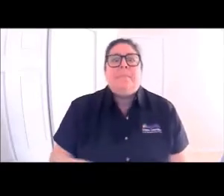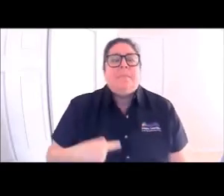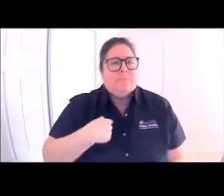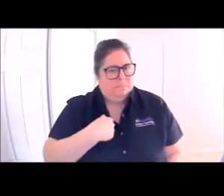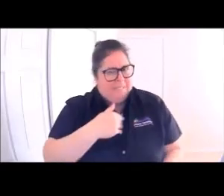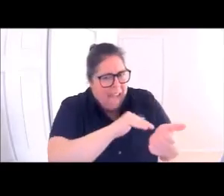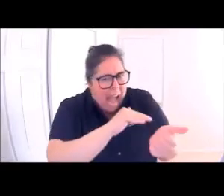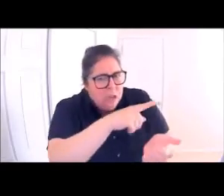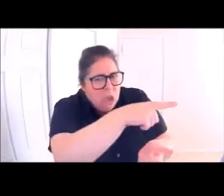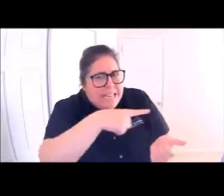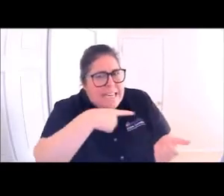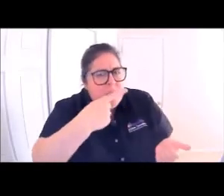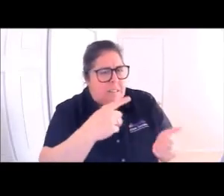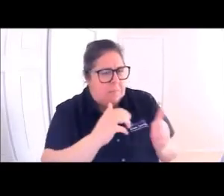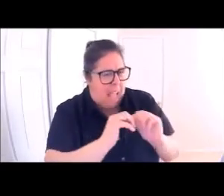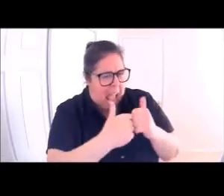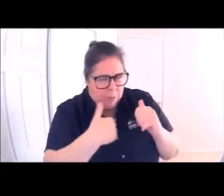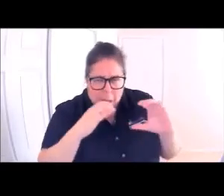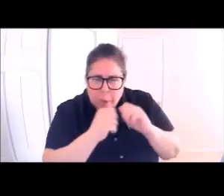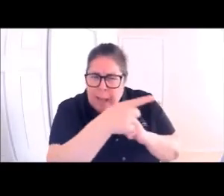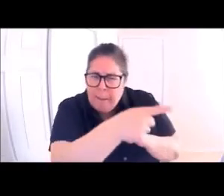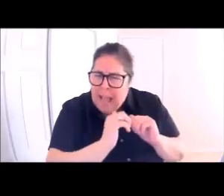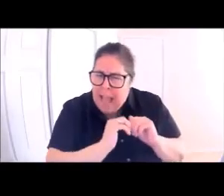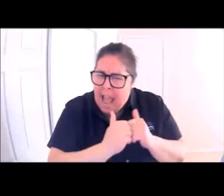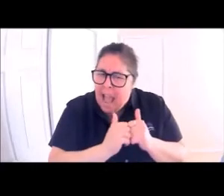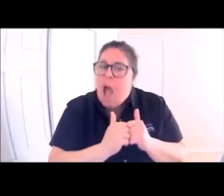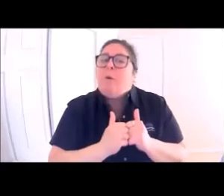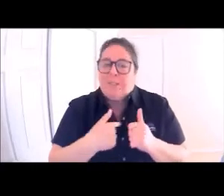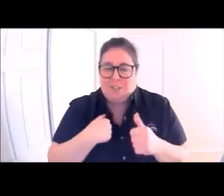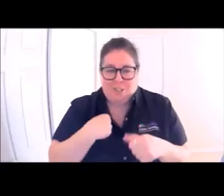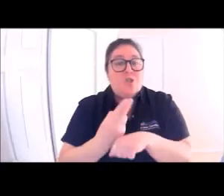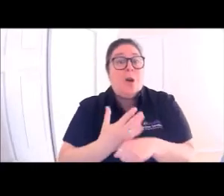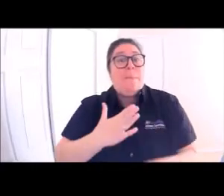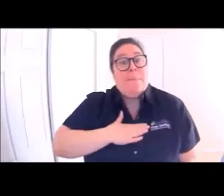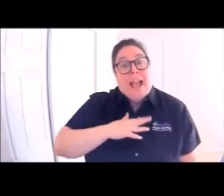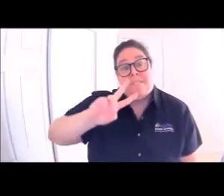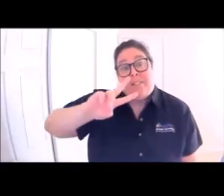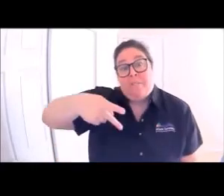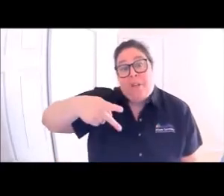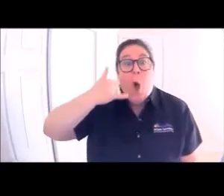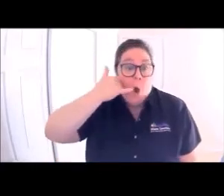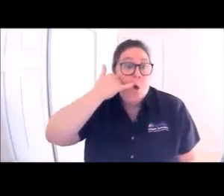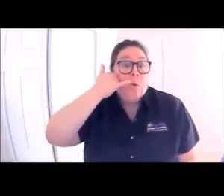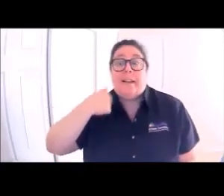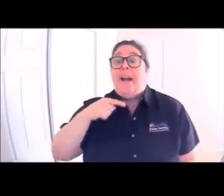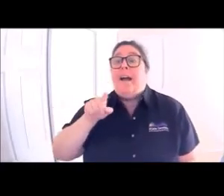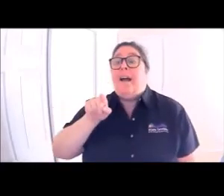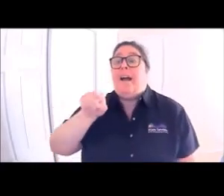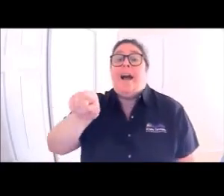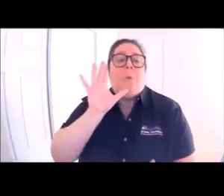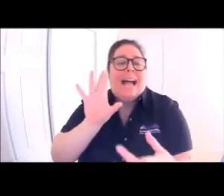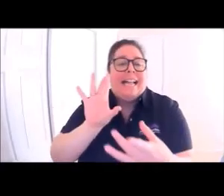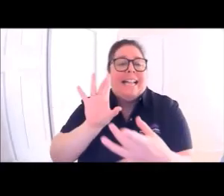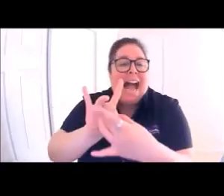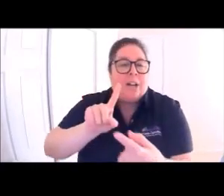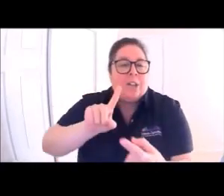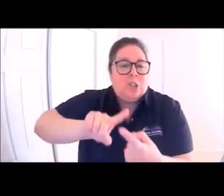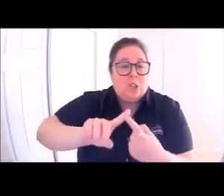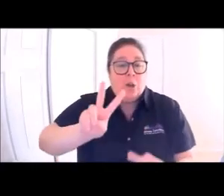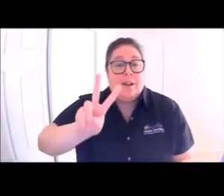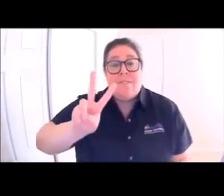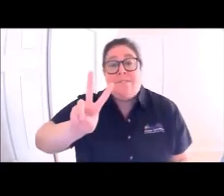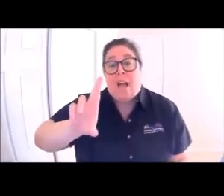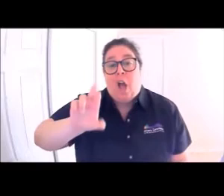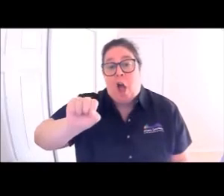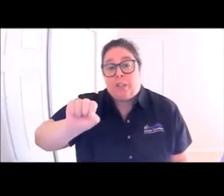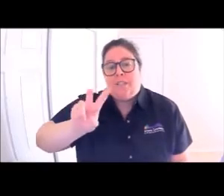and communicate that way. When I go to the doctor's office, if I want to communicate there, I can use my